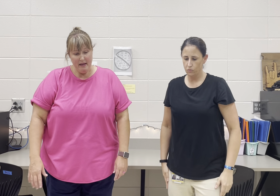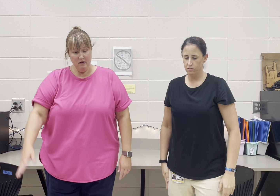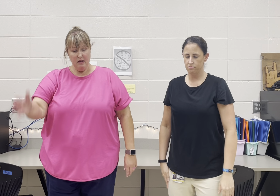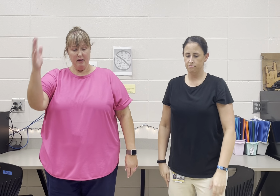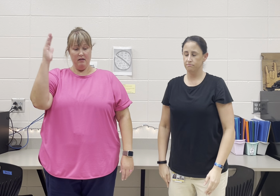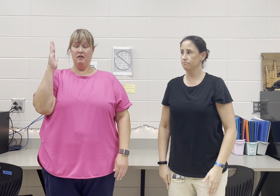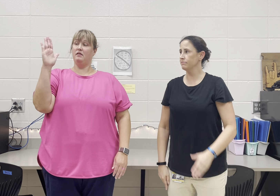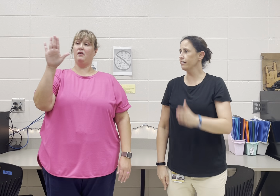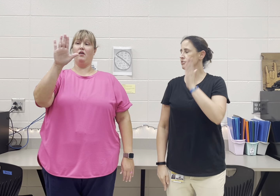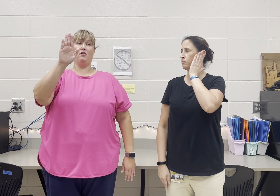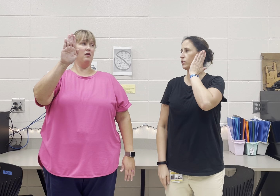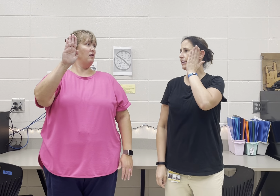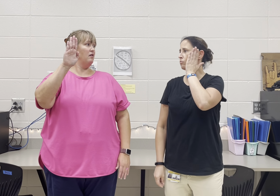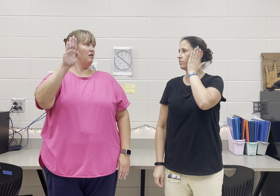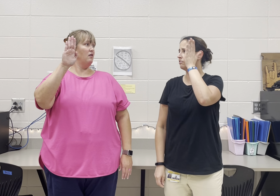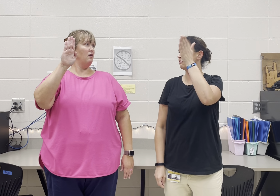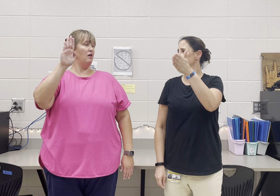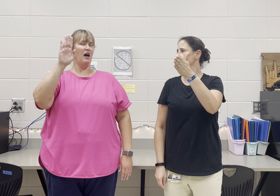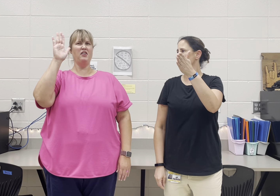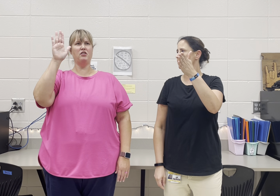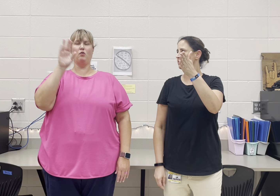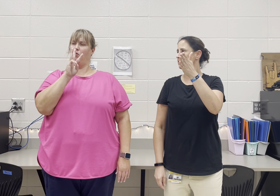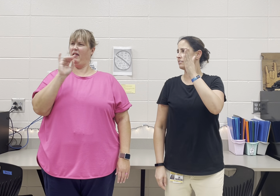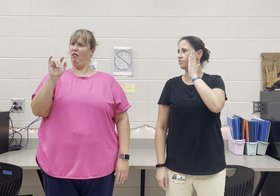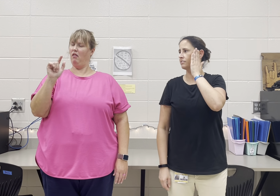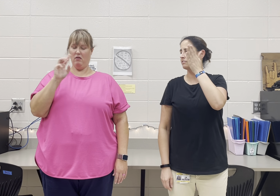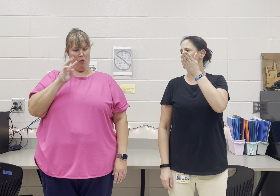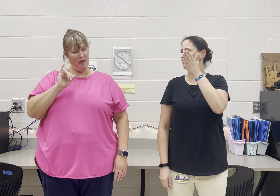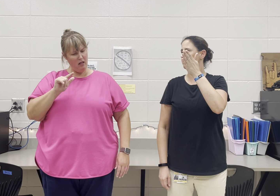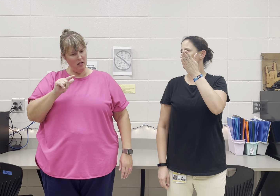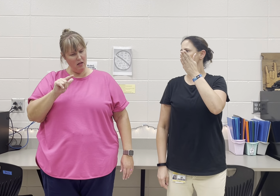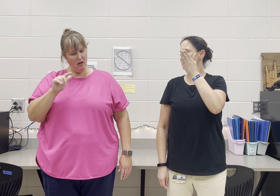Will. I know someone named Will. I do too. Will. So Will Smith.